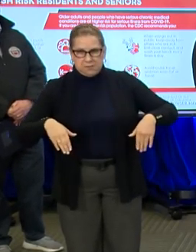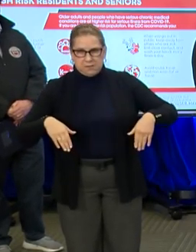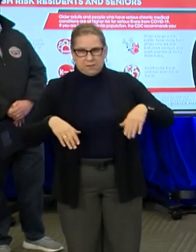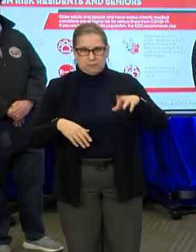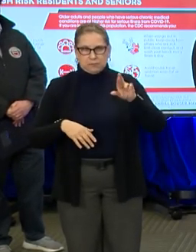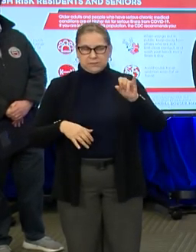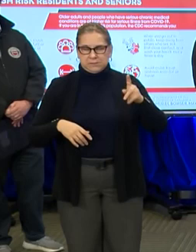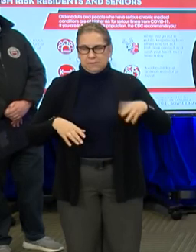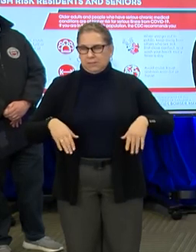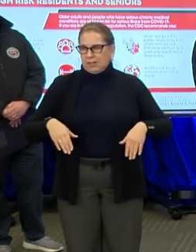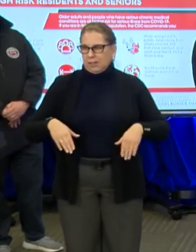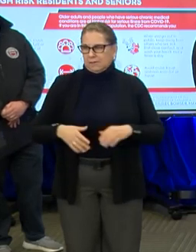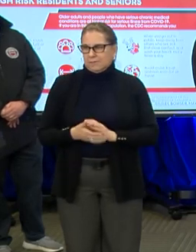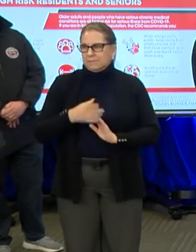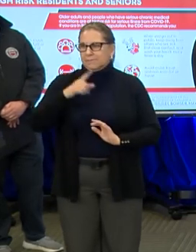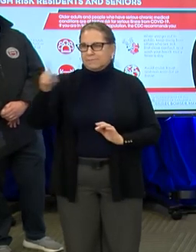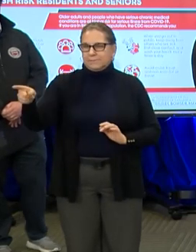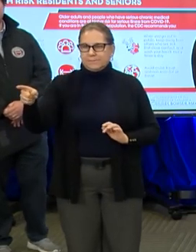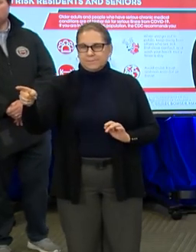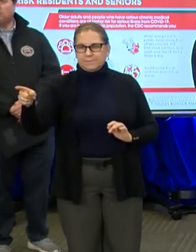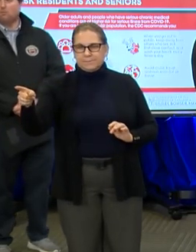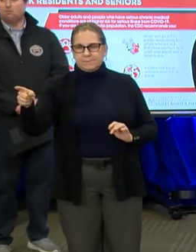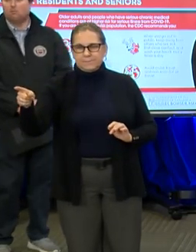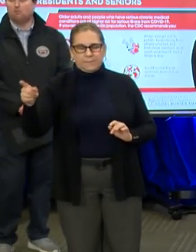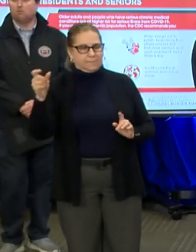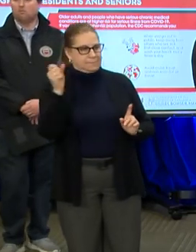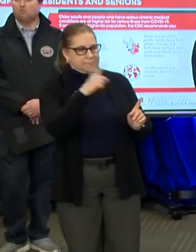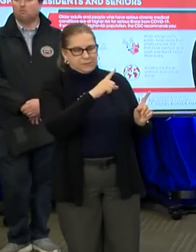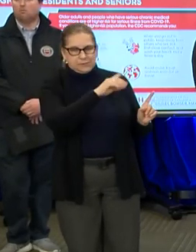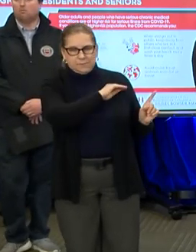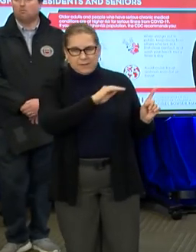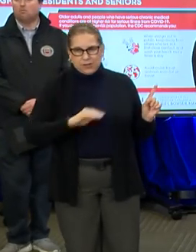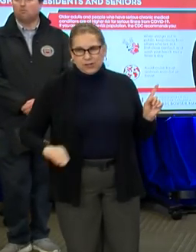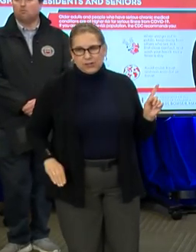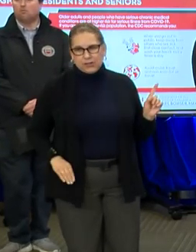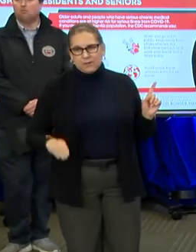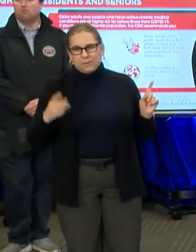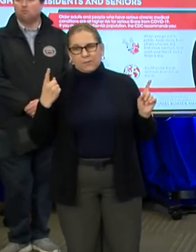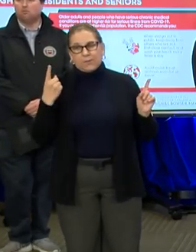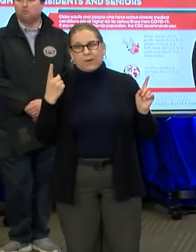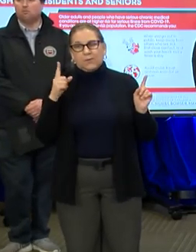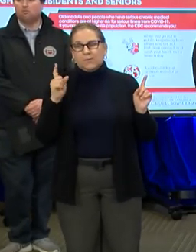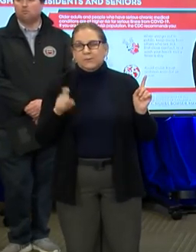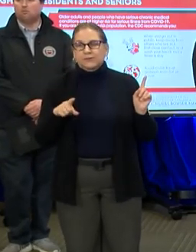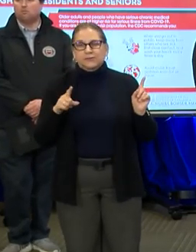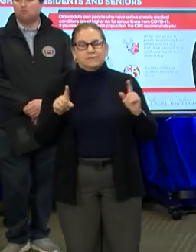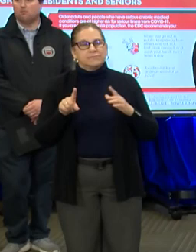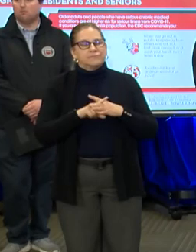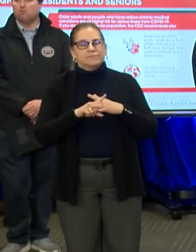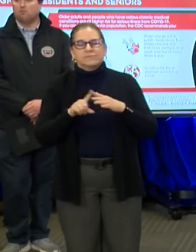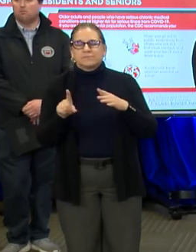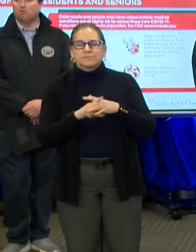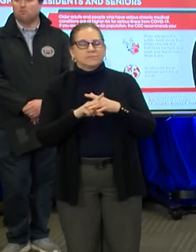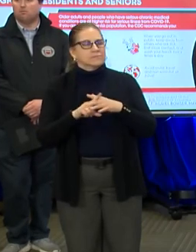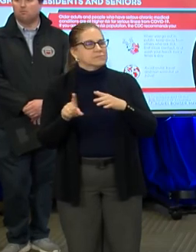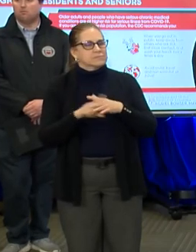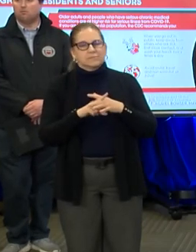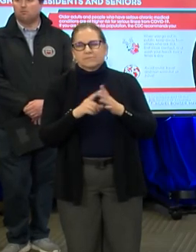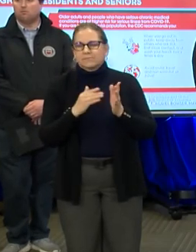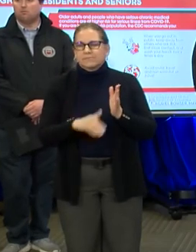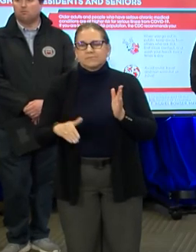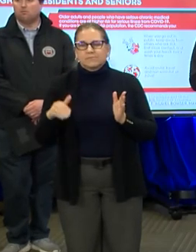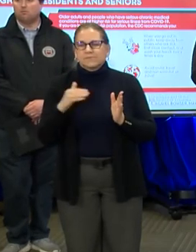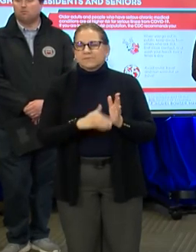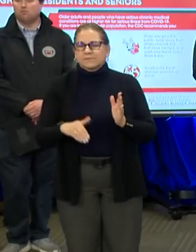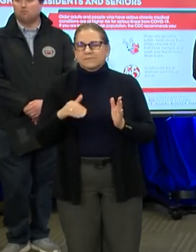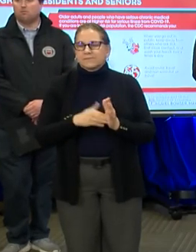Mayor, one of the questions that's come up, for example, was whether these businesses that